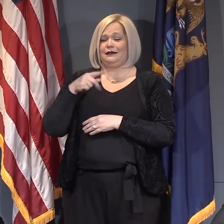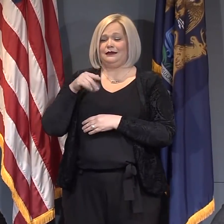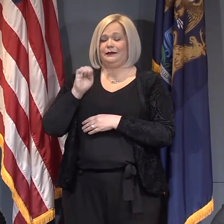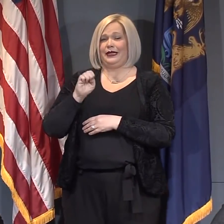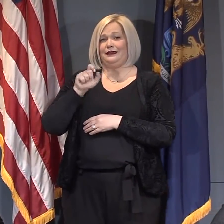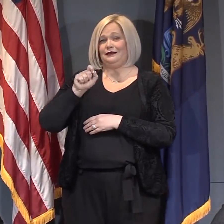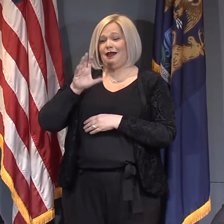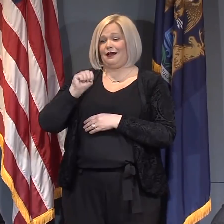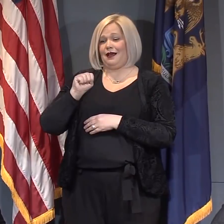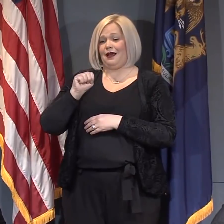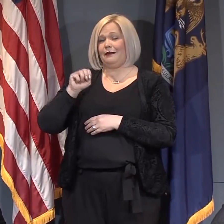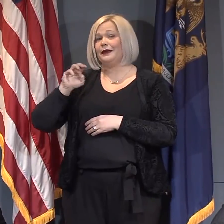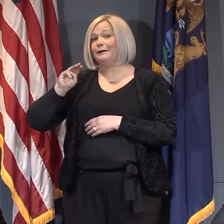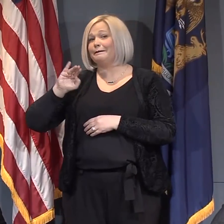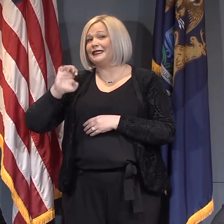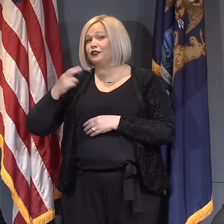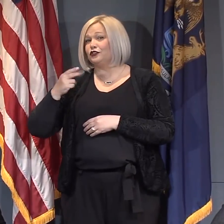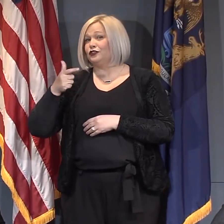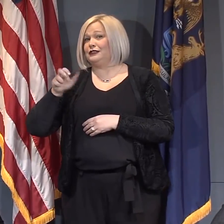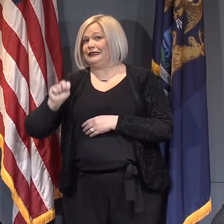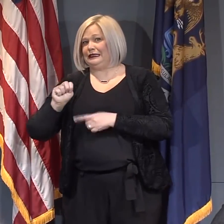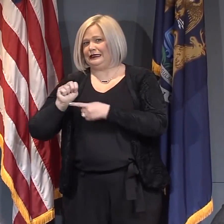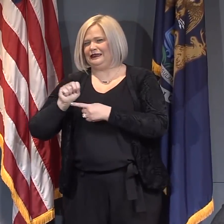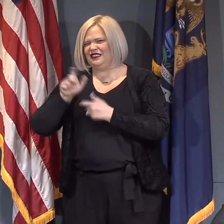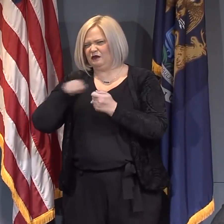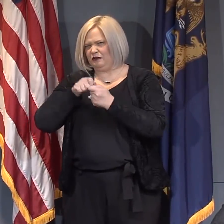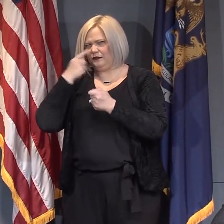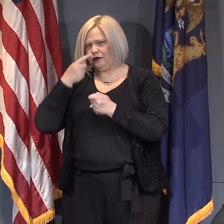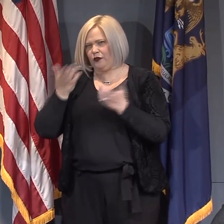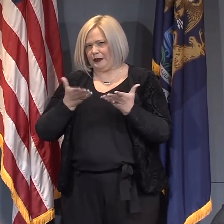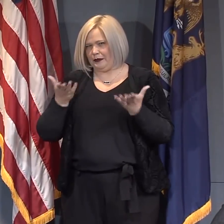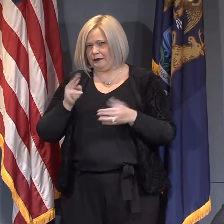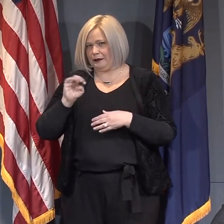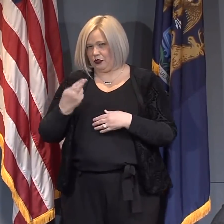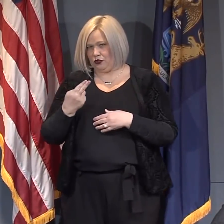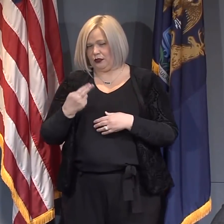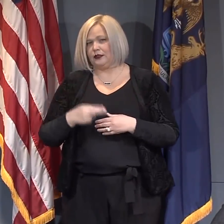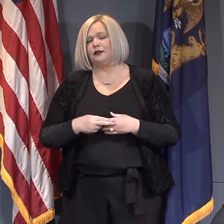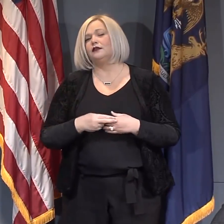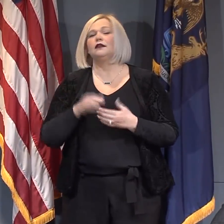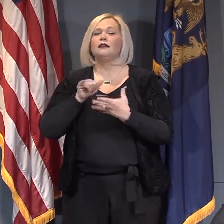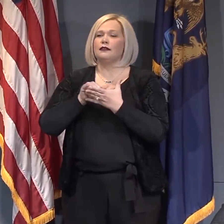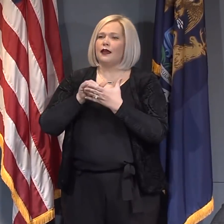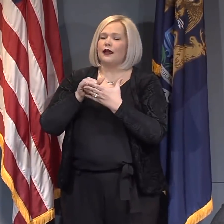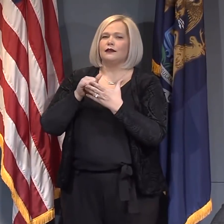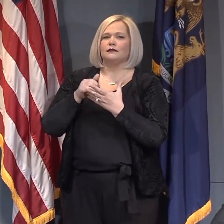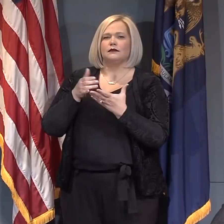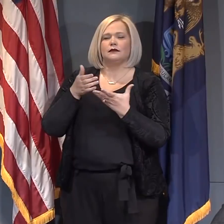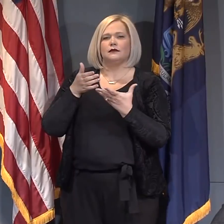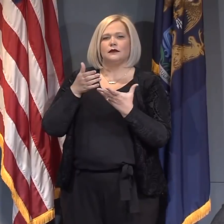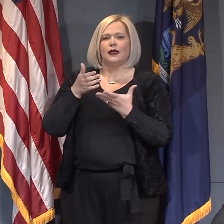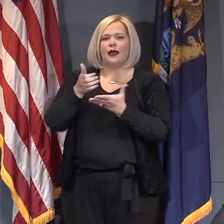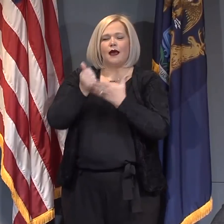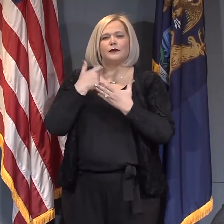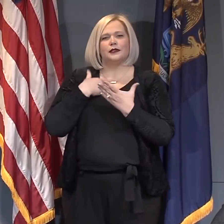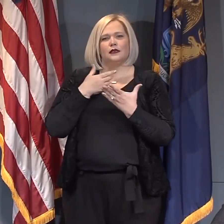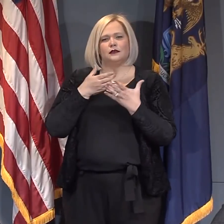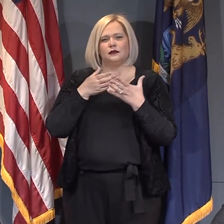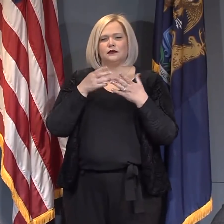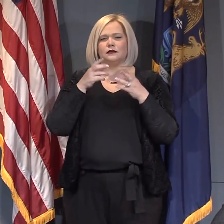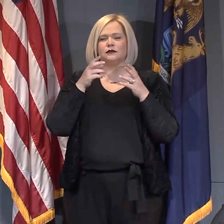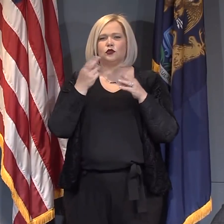headspace.com/Michigan. There's a special page for Michiganders. The website will give us access to evidence-based guided